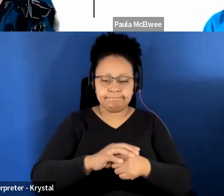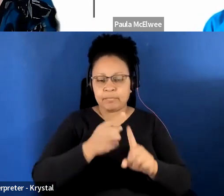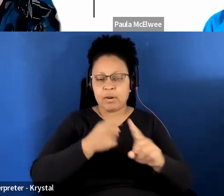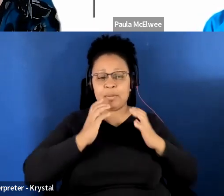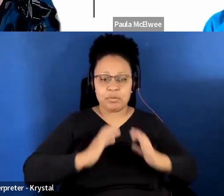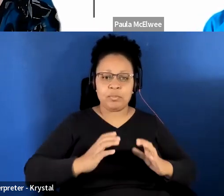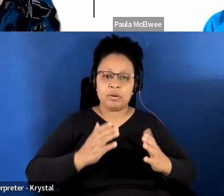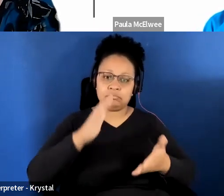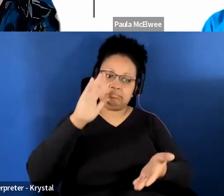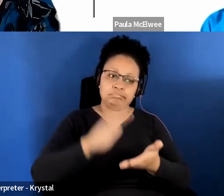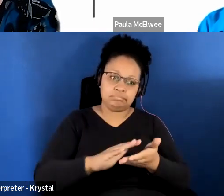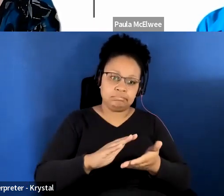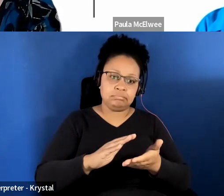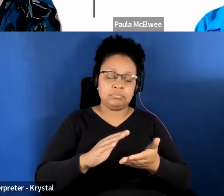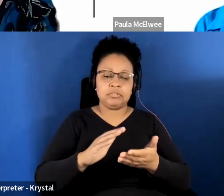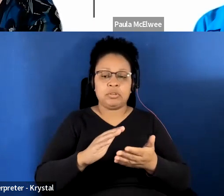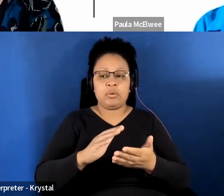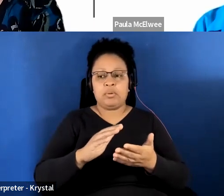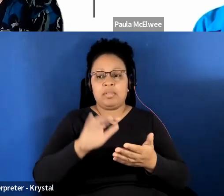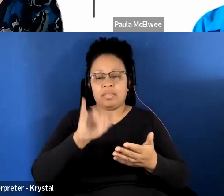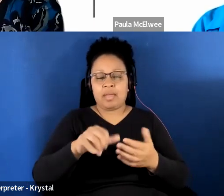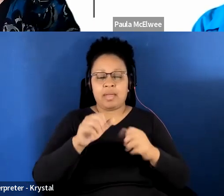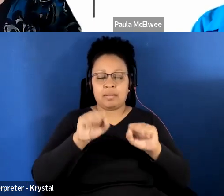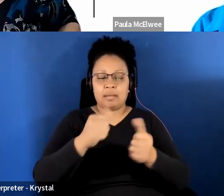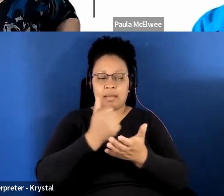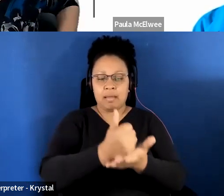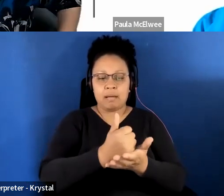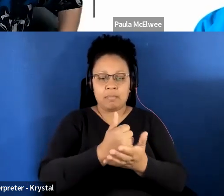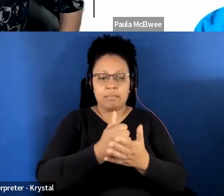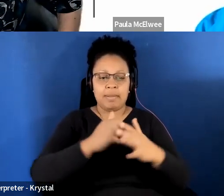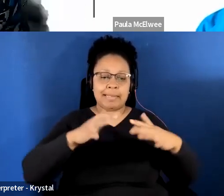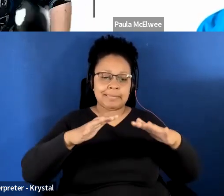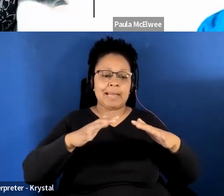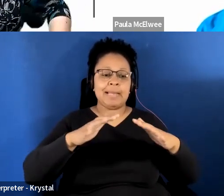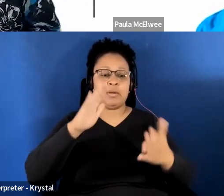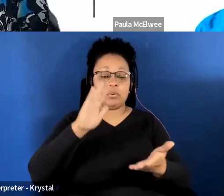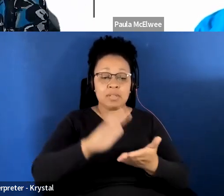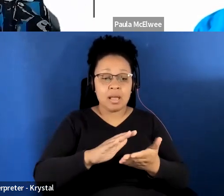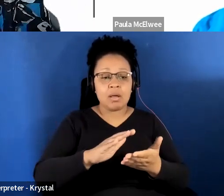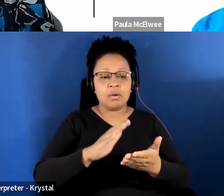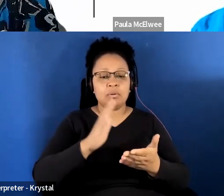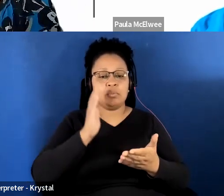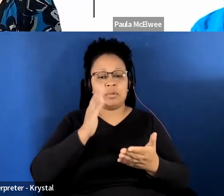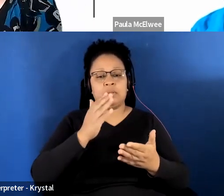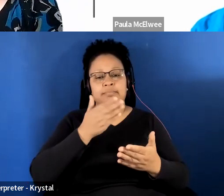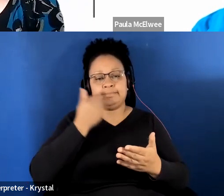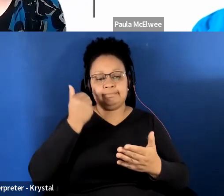do to help to reduce the anxiety is going to be helpful for that person for